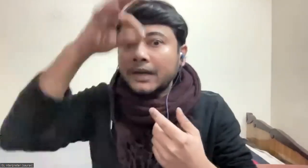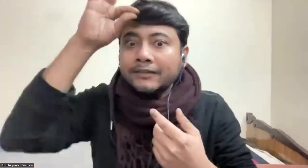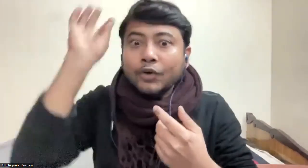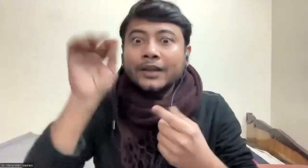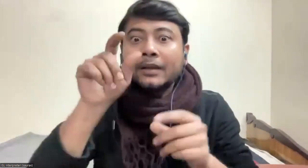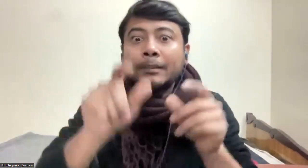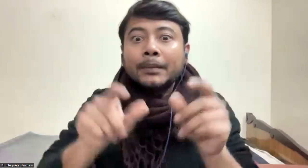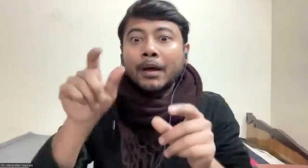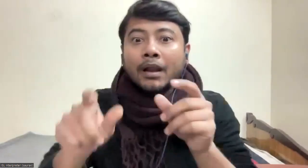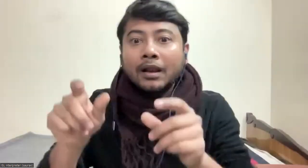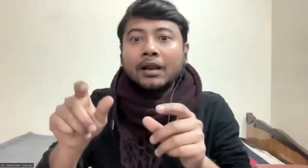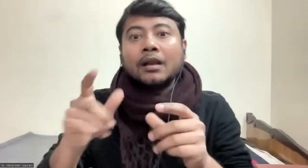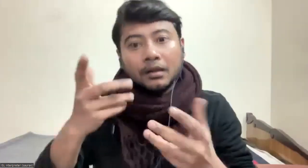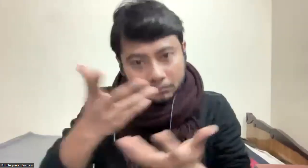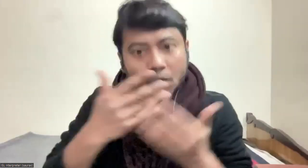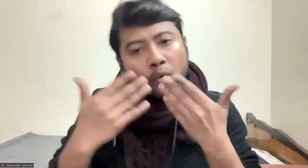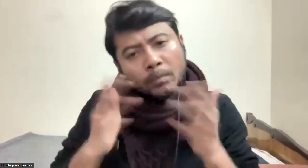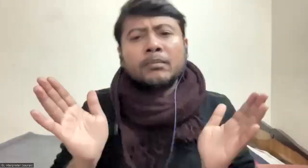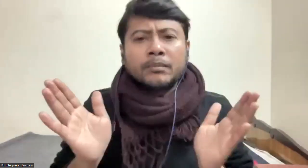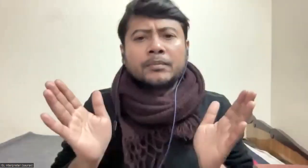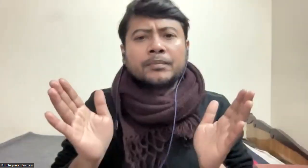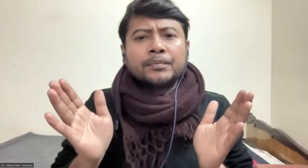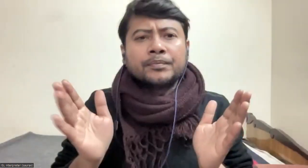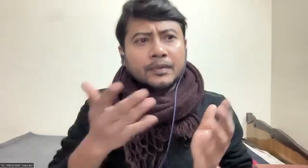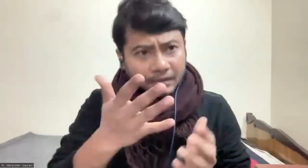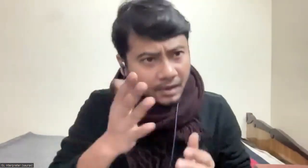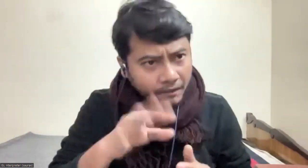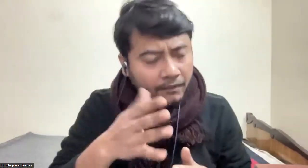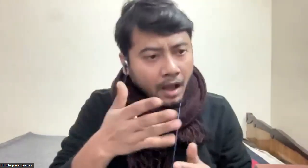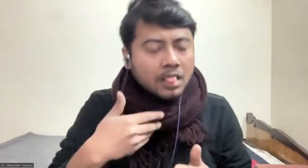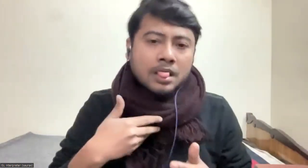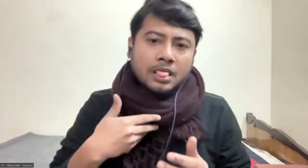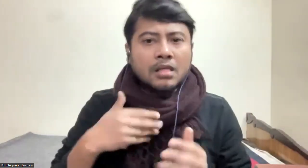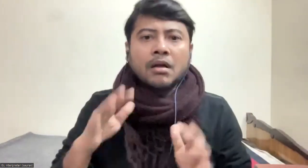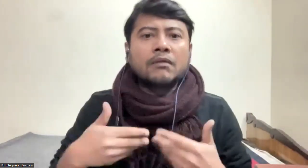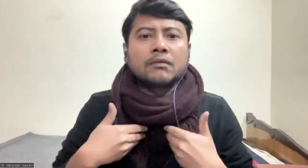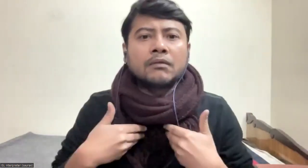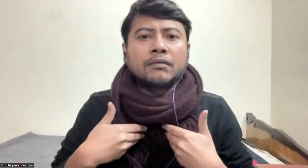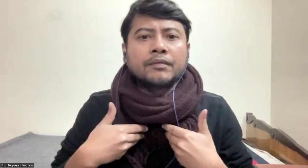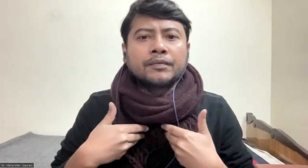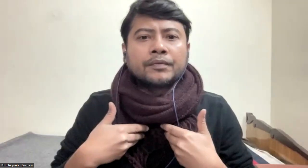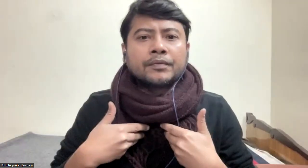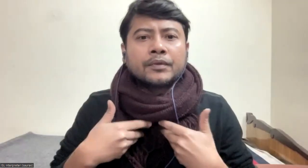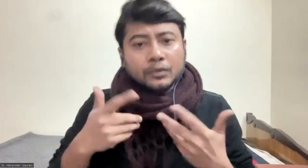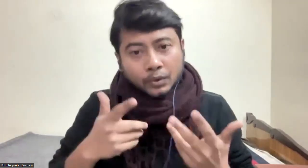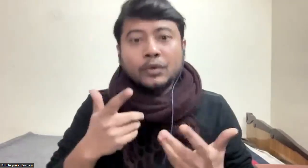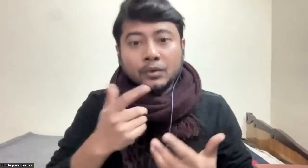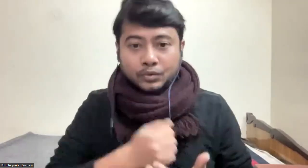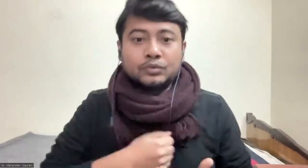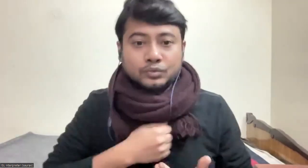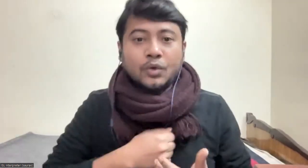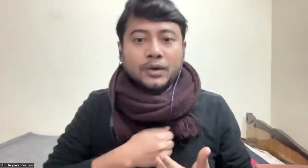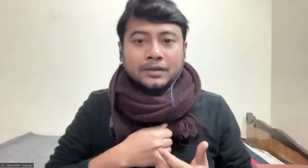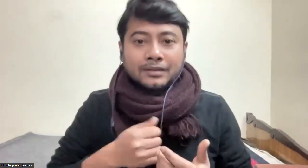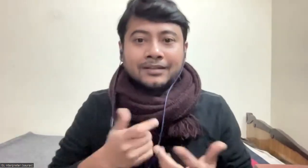say sorry, or how do we seek forgiveness? And the way is that we approach the devotees, like you would be knowing